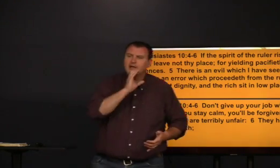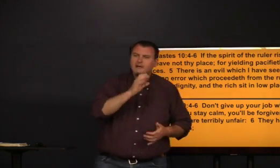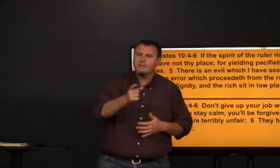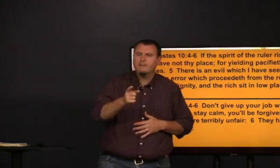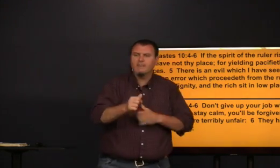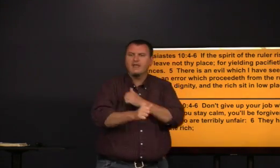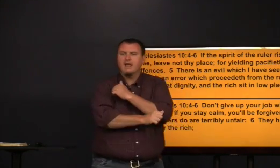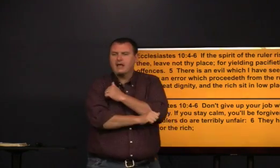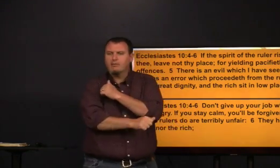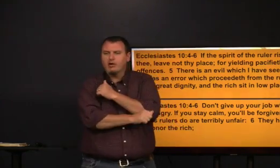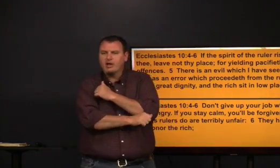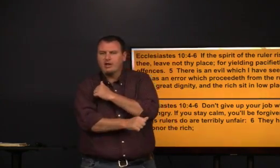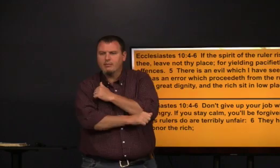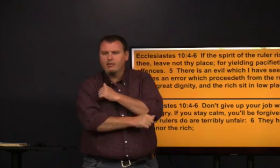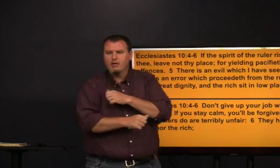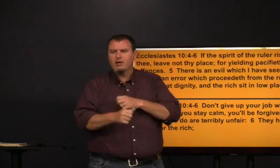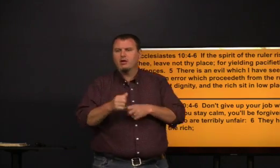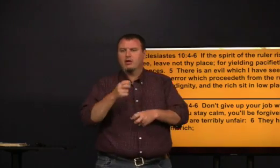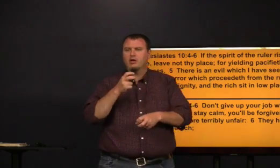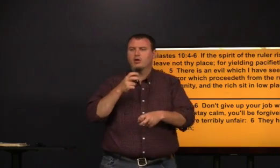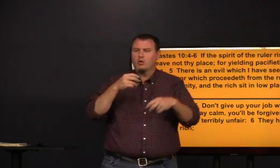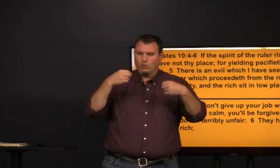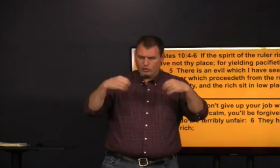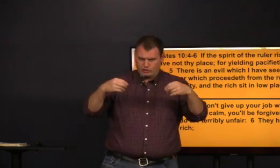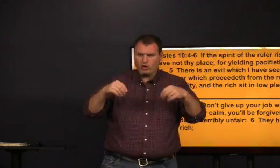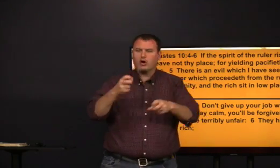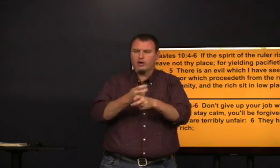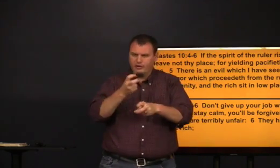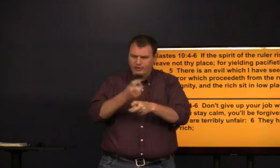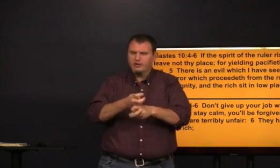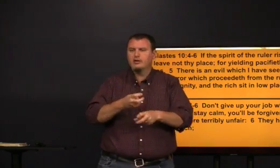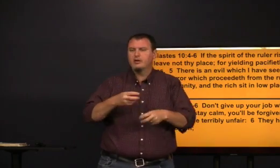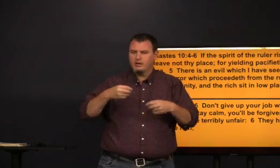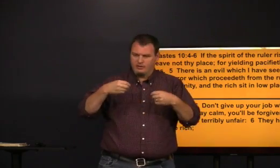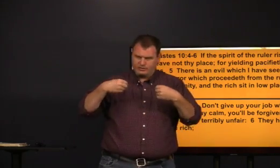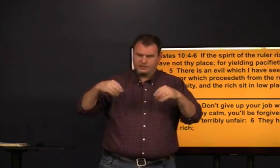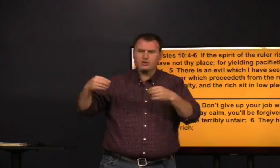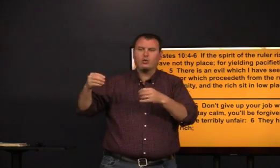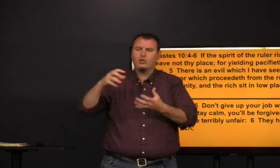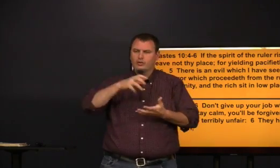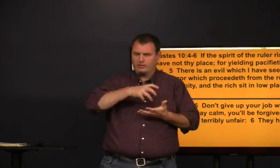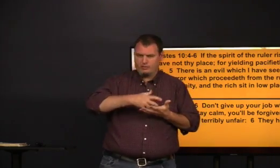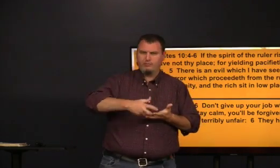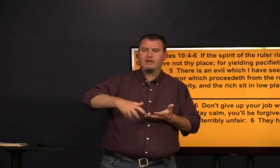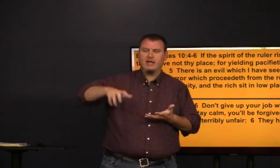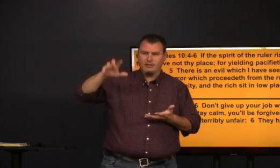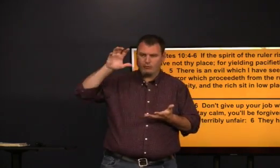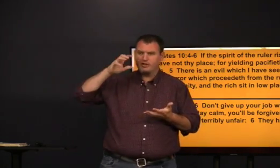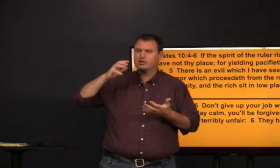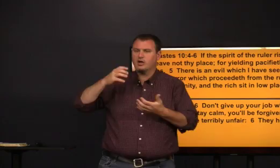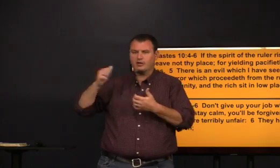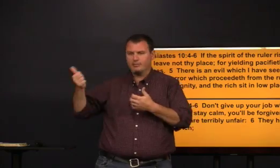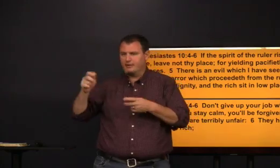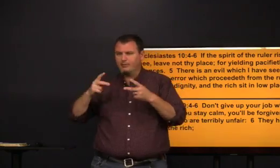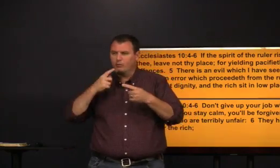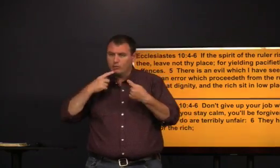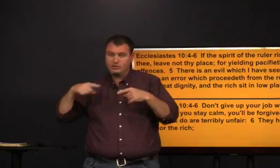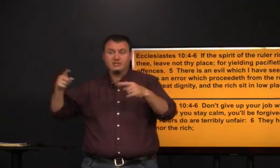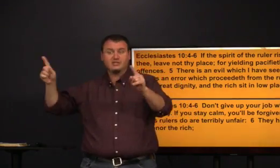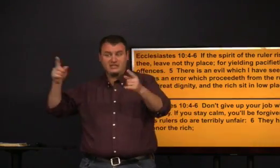Chang, Abraham worked hard, sold, became rich. Other people were